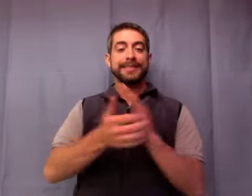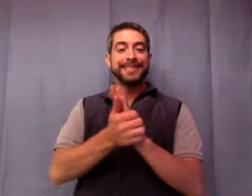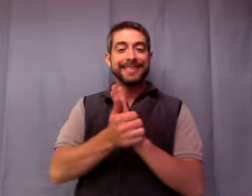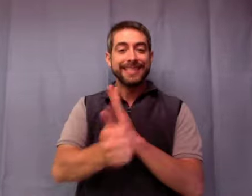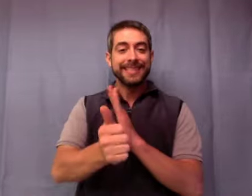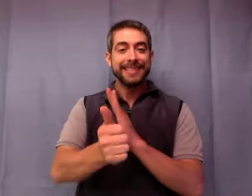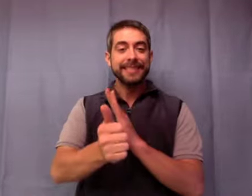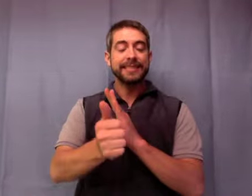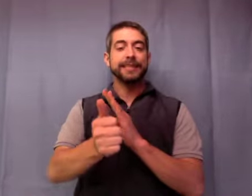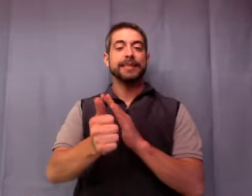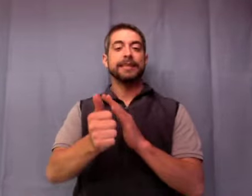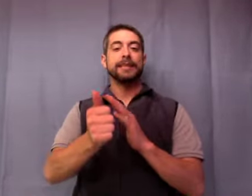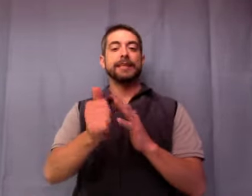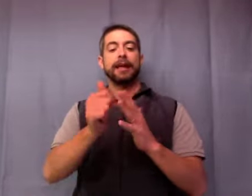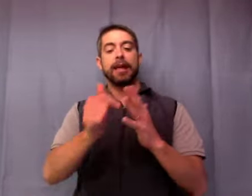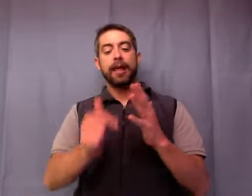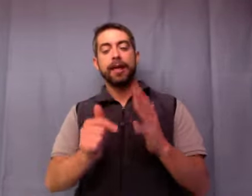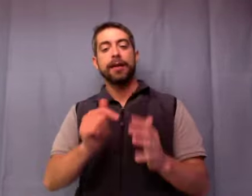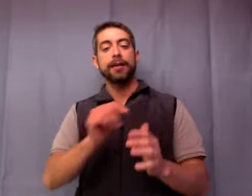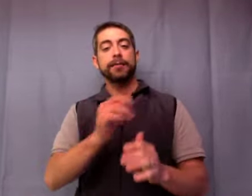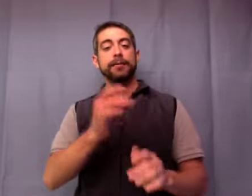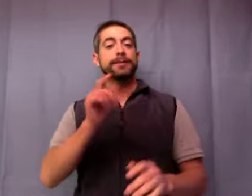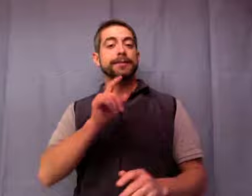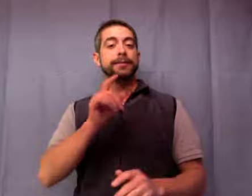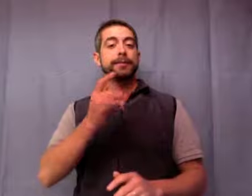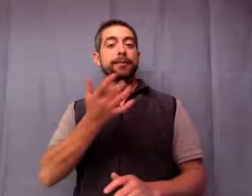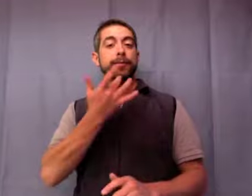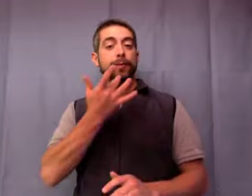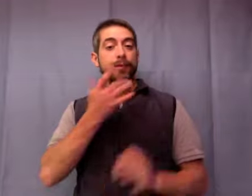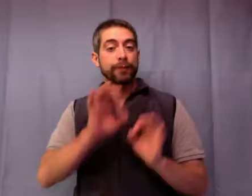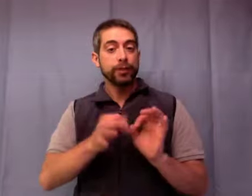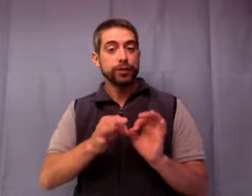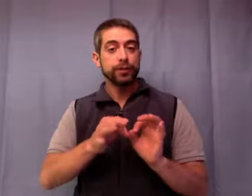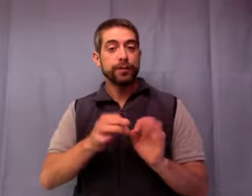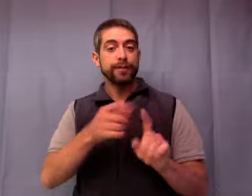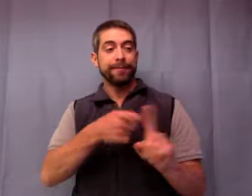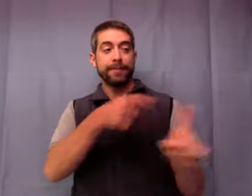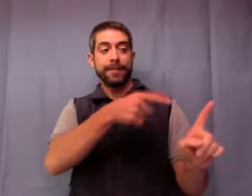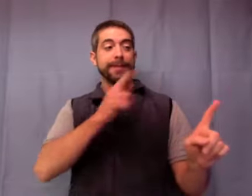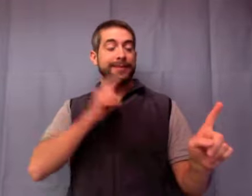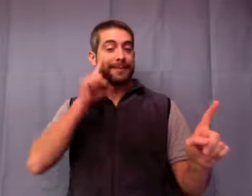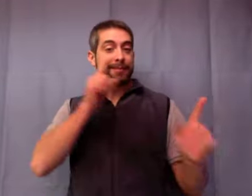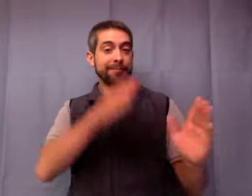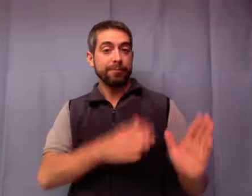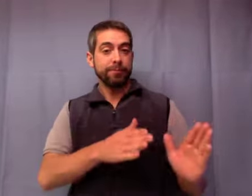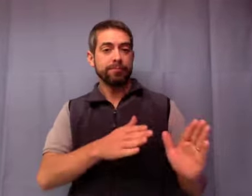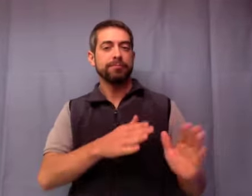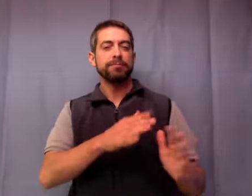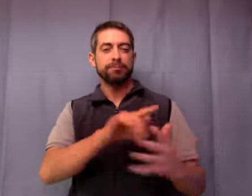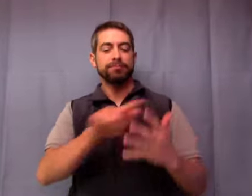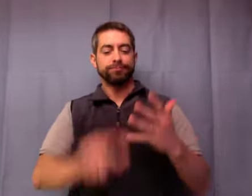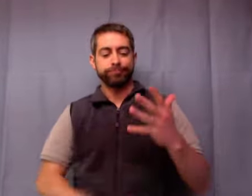Interpreters who have acquired proper training are able to facilitate effective